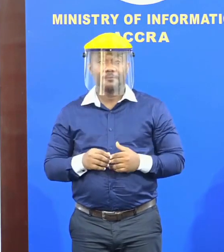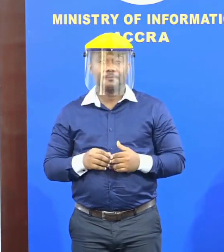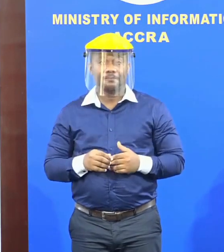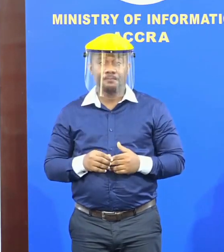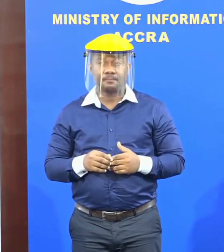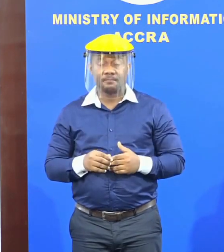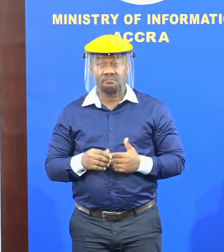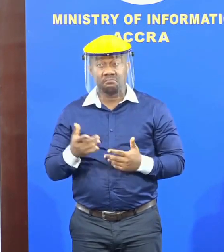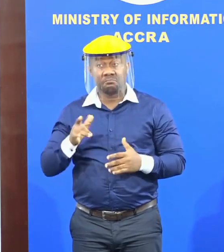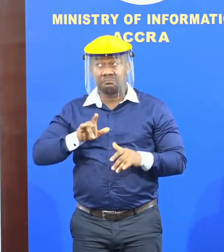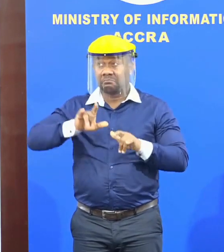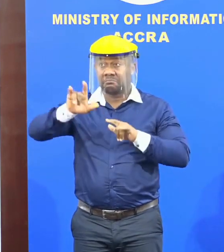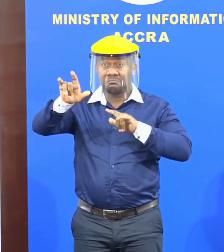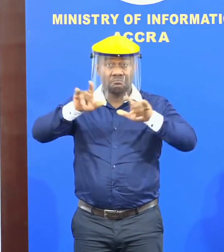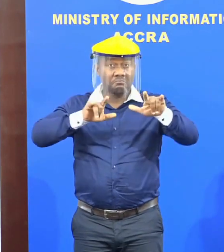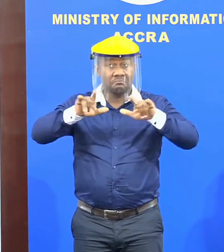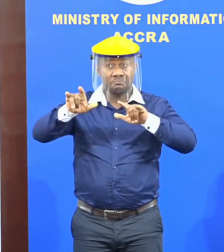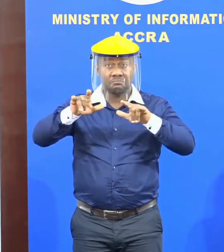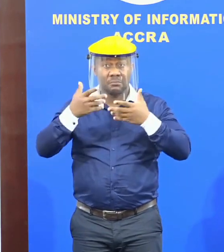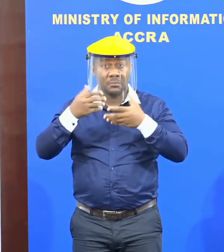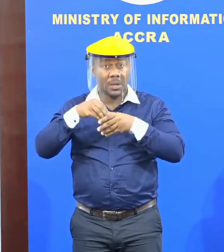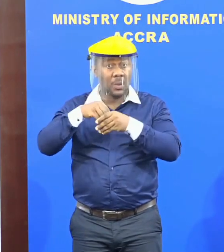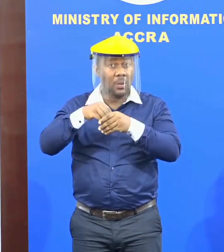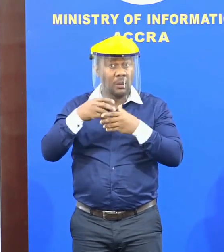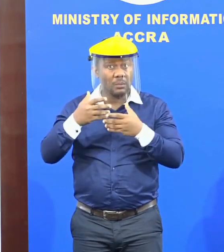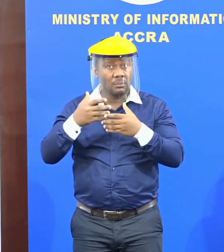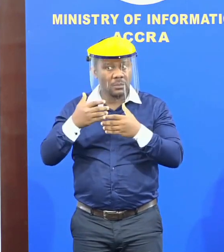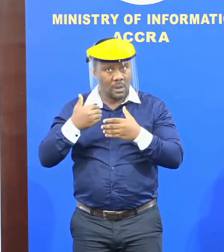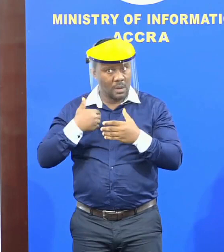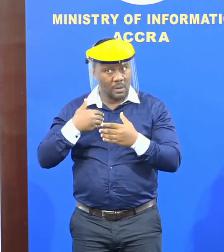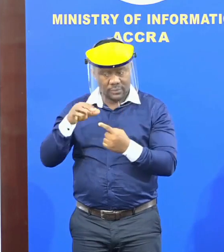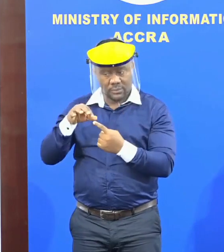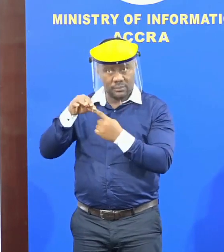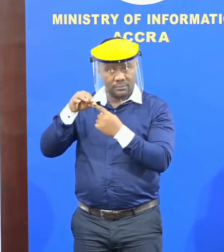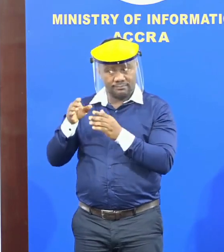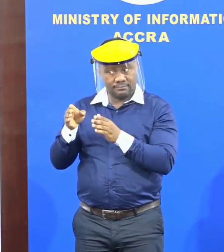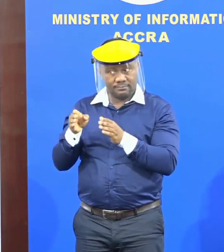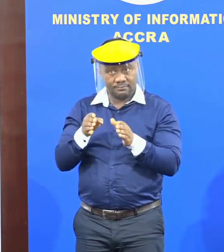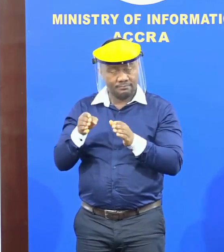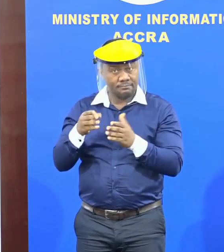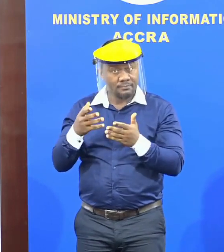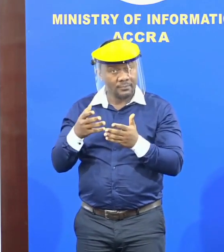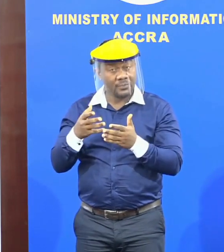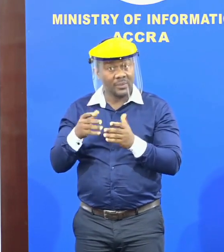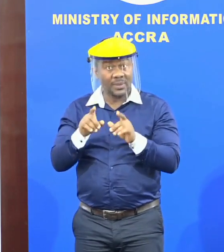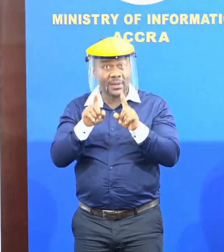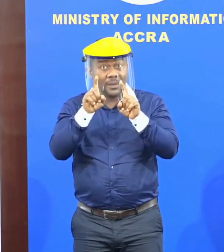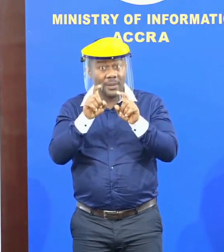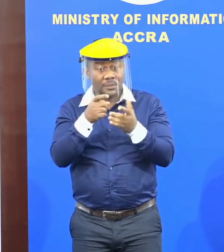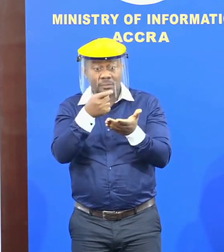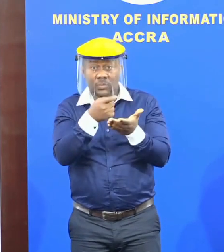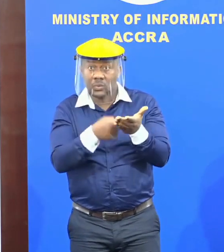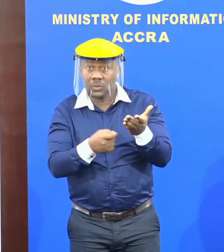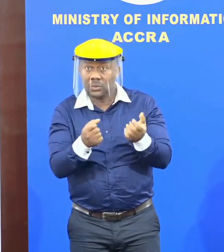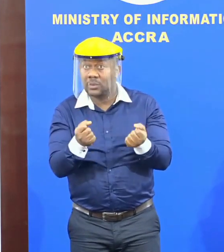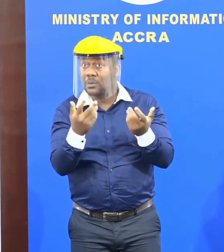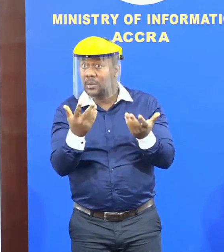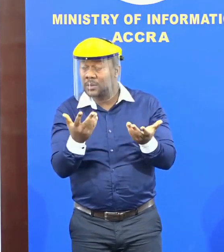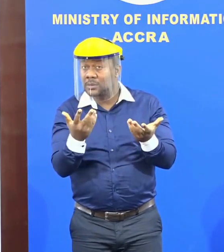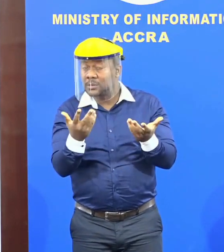air travel protocols that have been put in place, a reference to the cost of tests, but even more